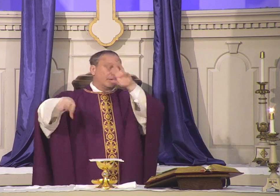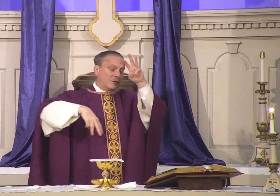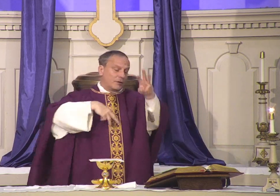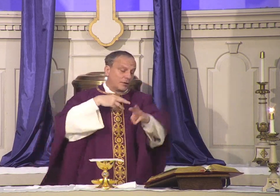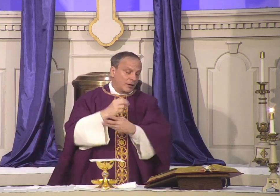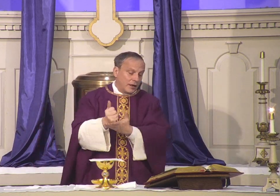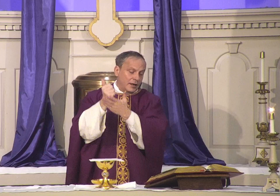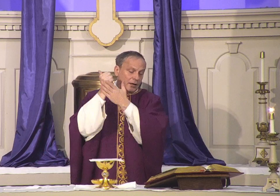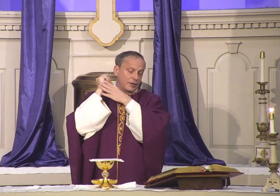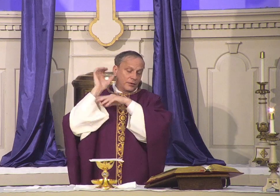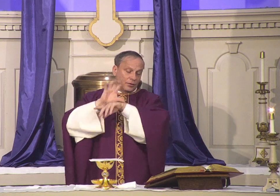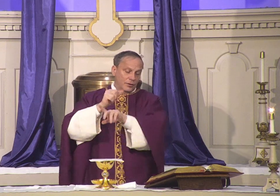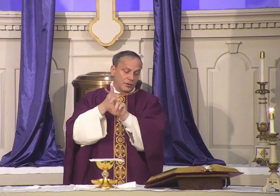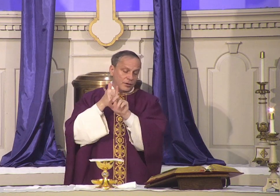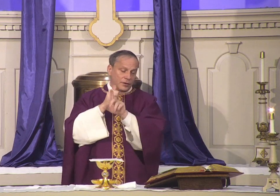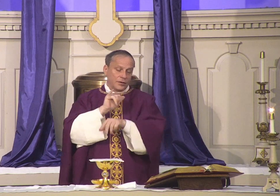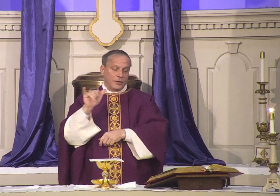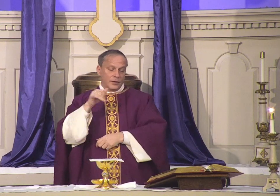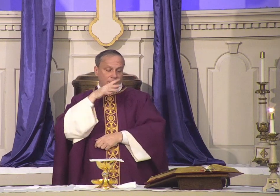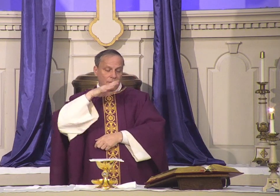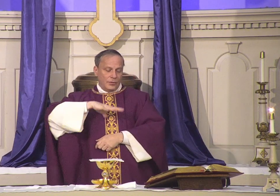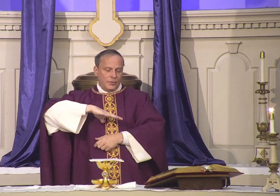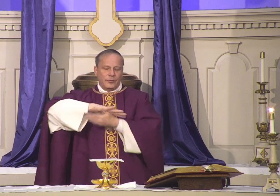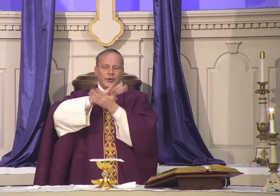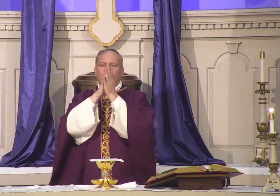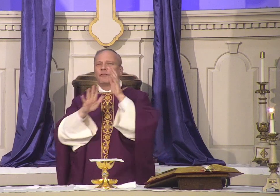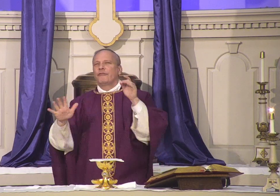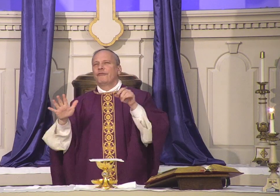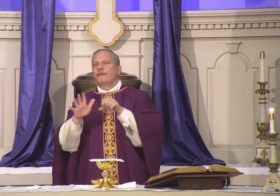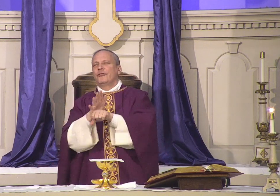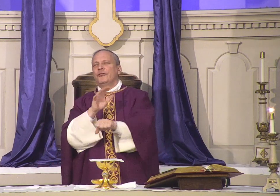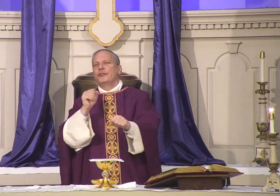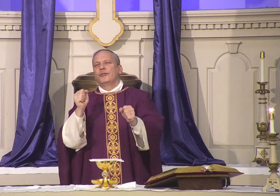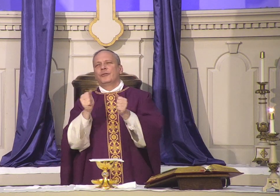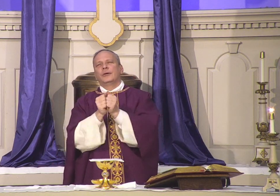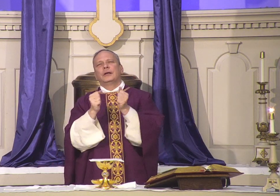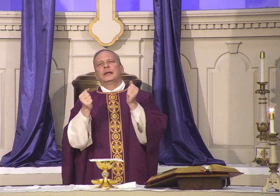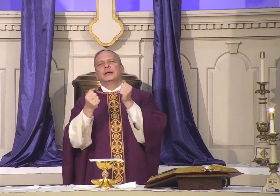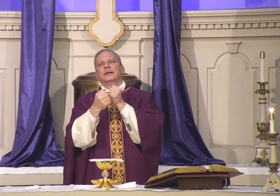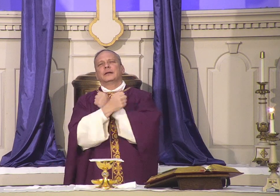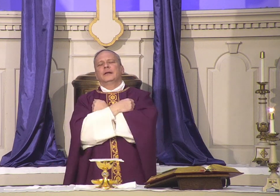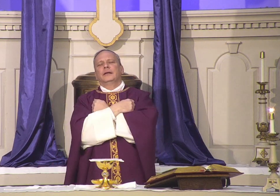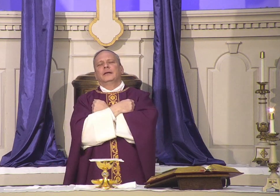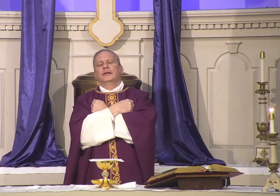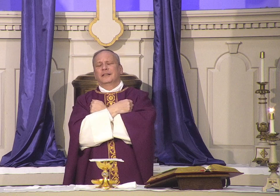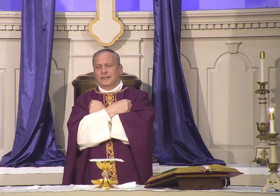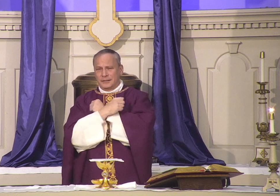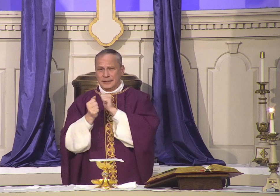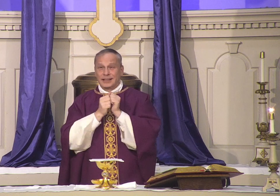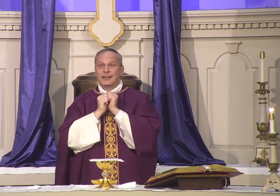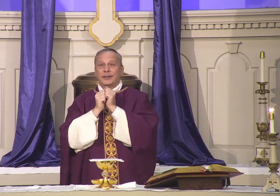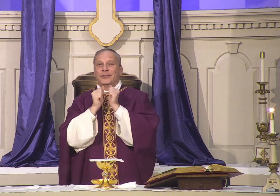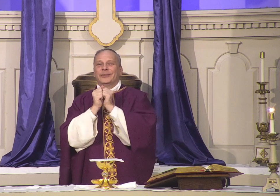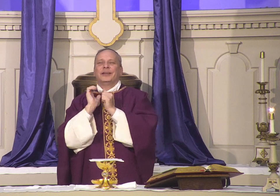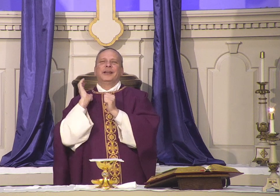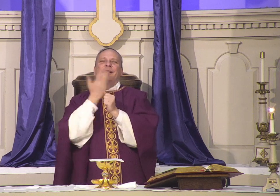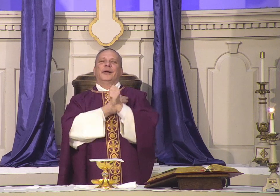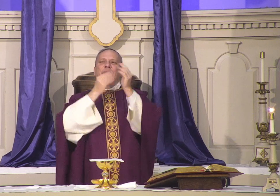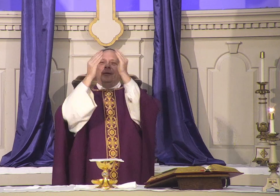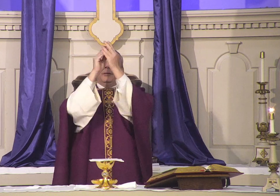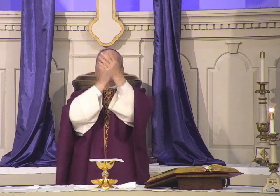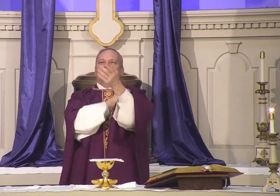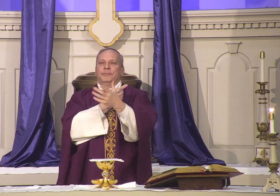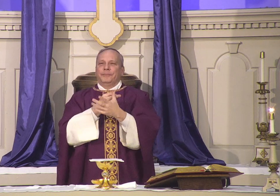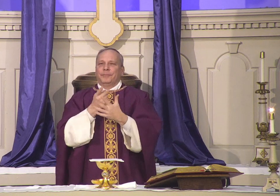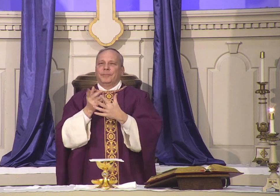Remember, Lord, your church spread throughout the world, and bring her to the fullness of charity. Together